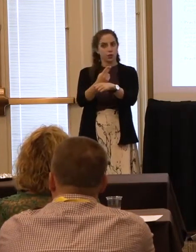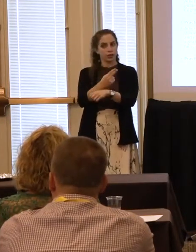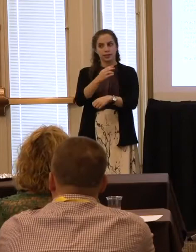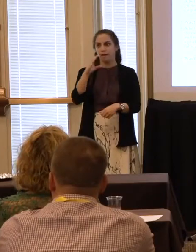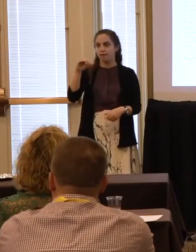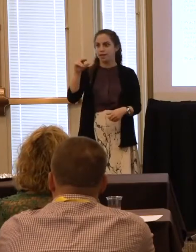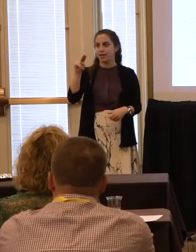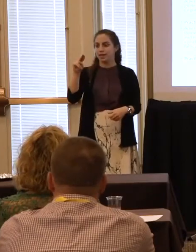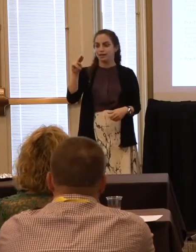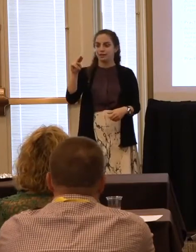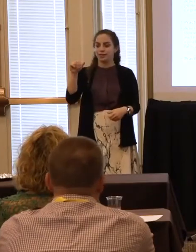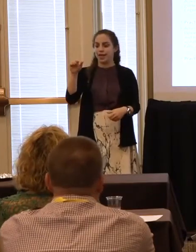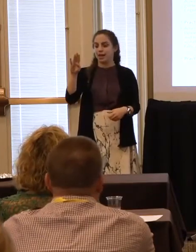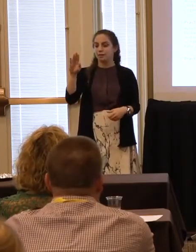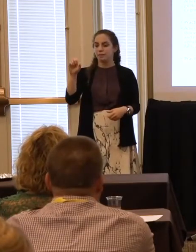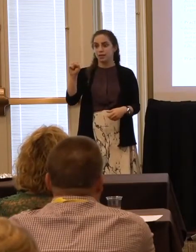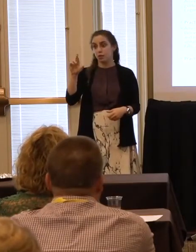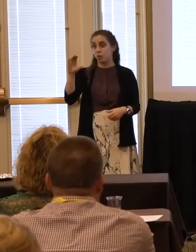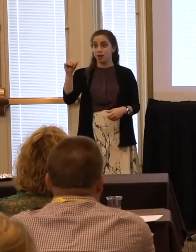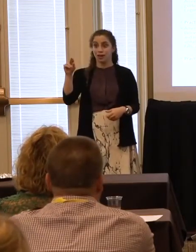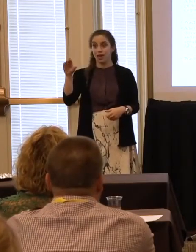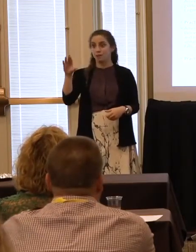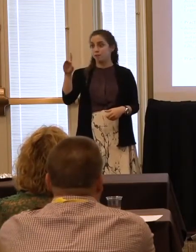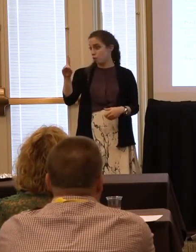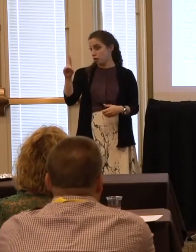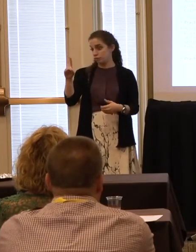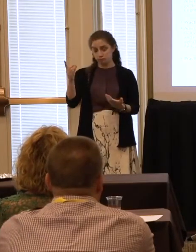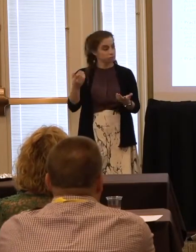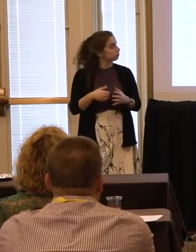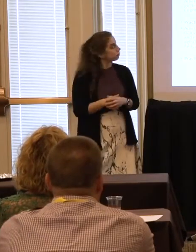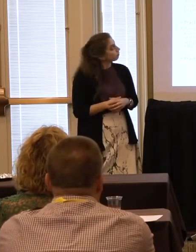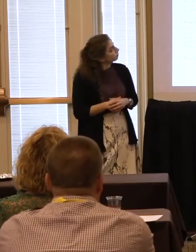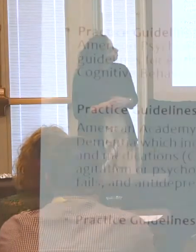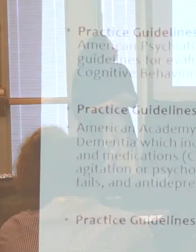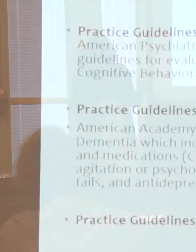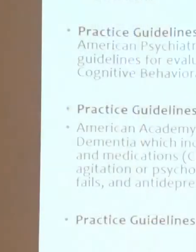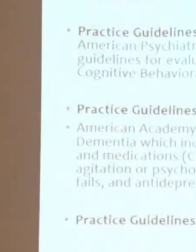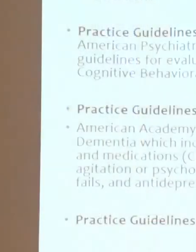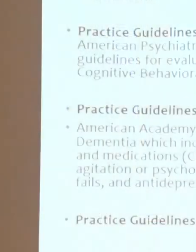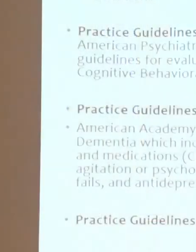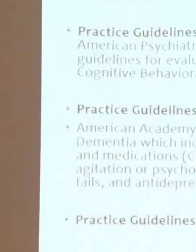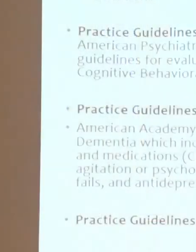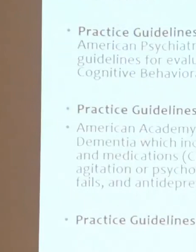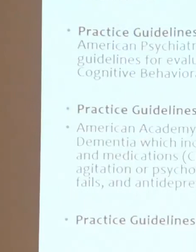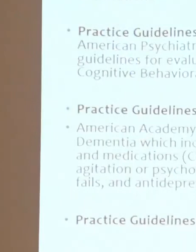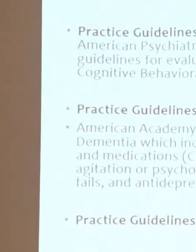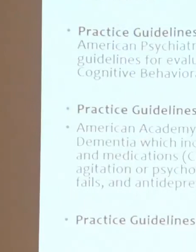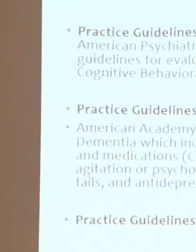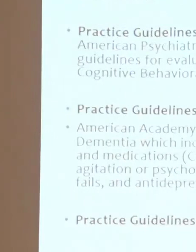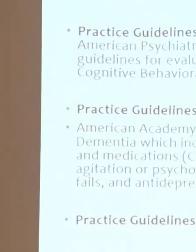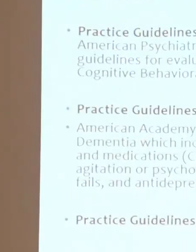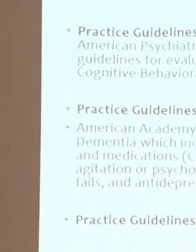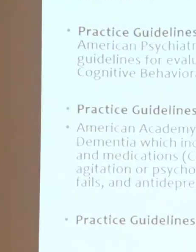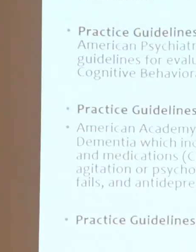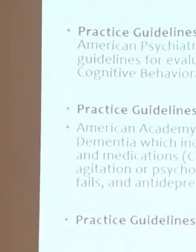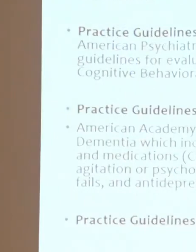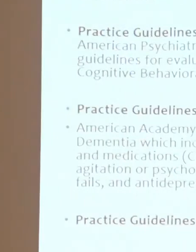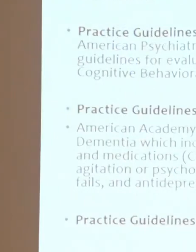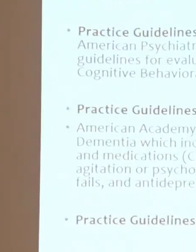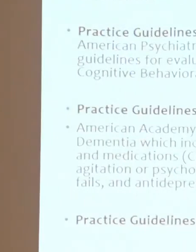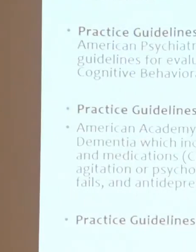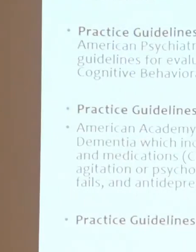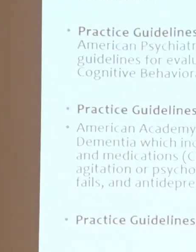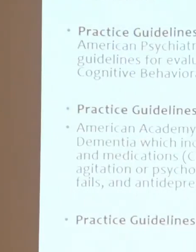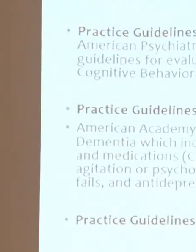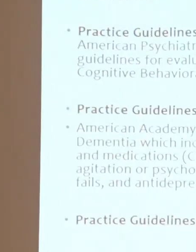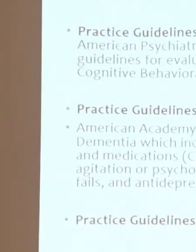cannabis or cannabinoid compounds. Practice guidelines for PTSD. This is one of the times where the American Psychiatric